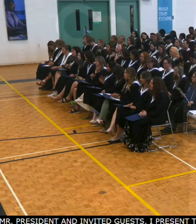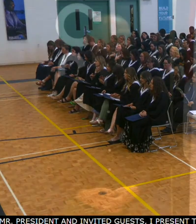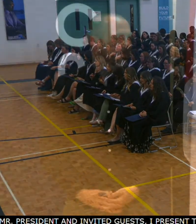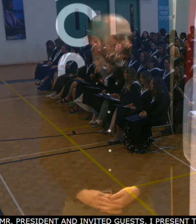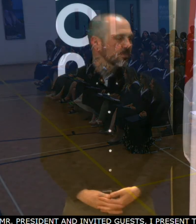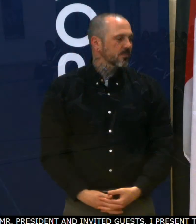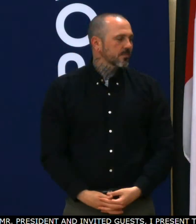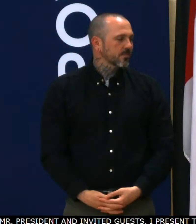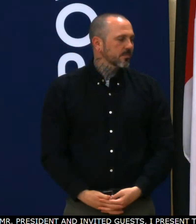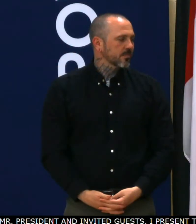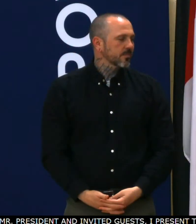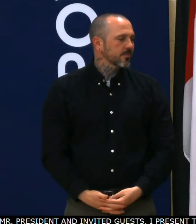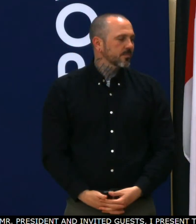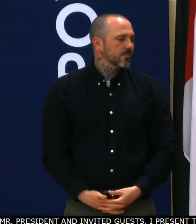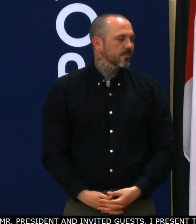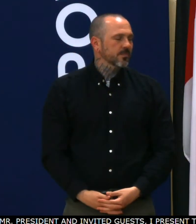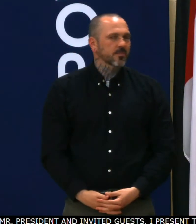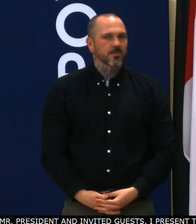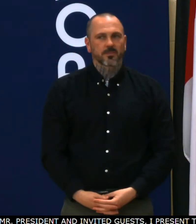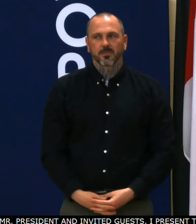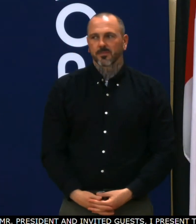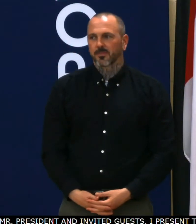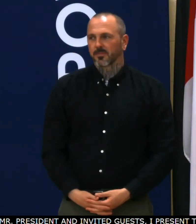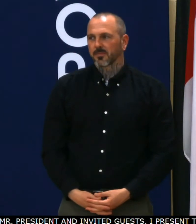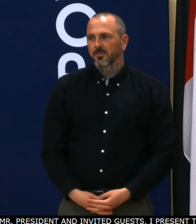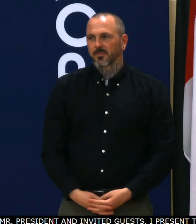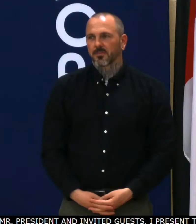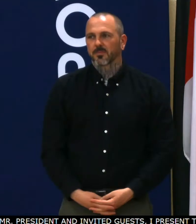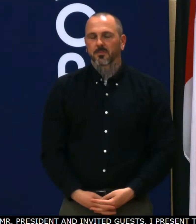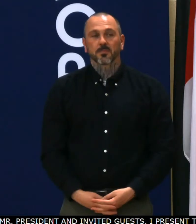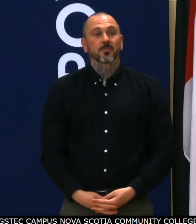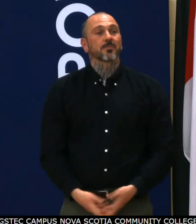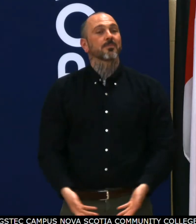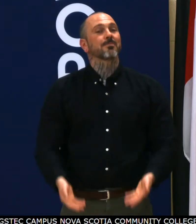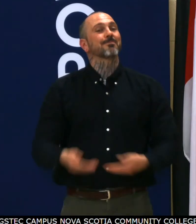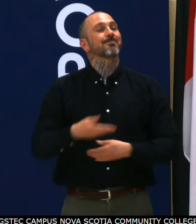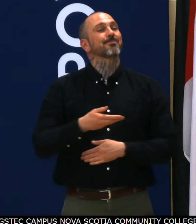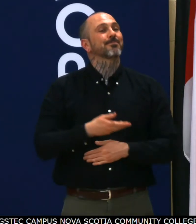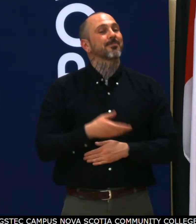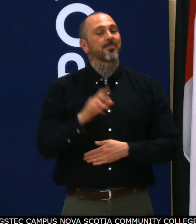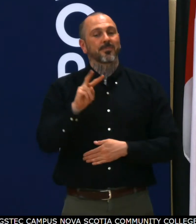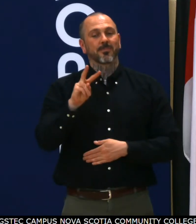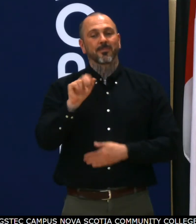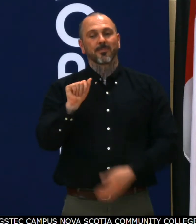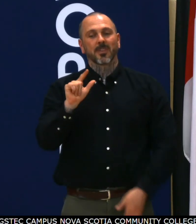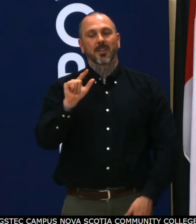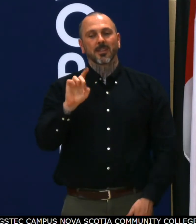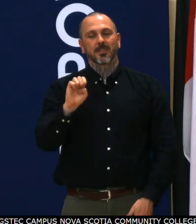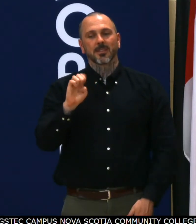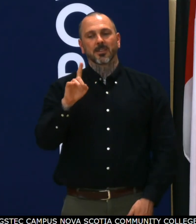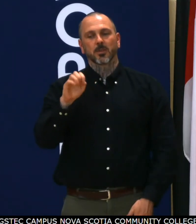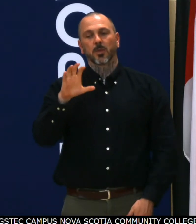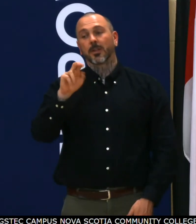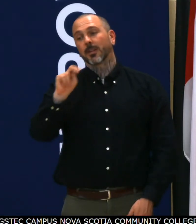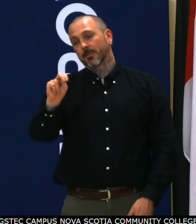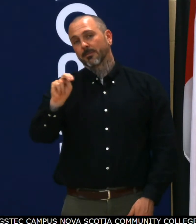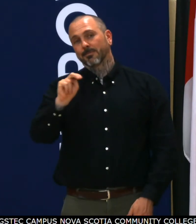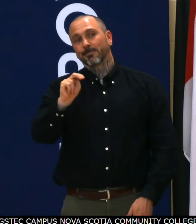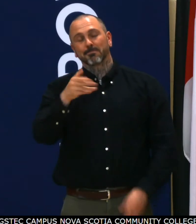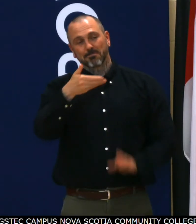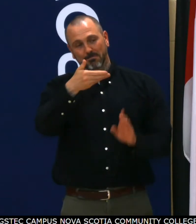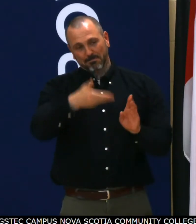I now have the distinct honor of introducing this year's valedictorian. Hartwell Elawosi